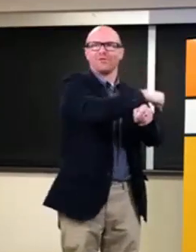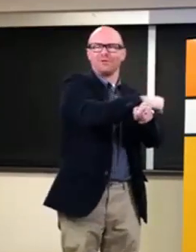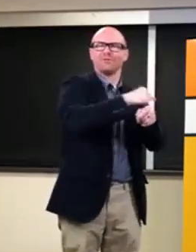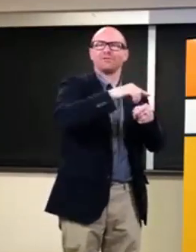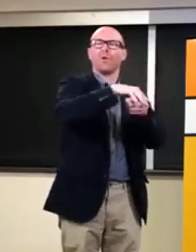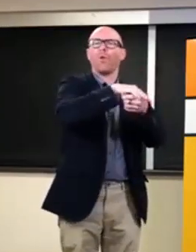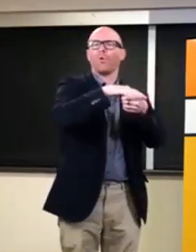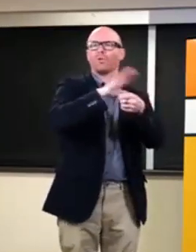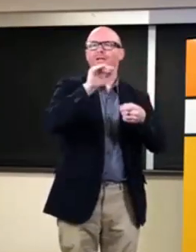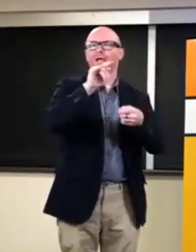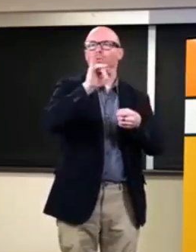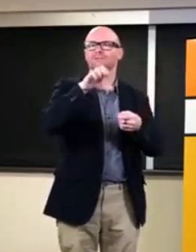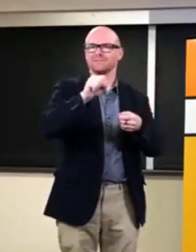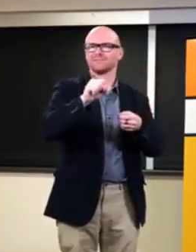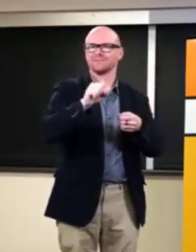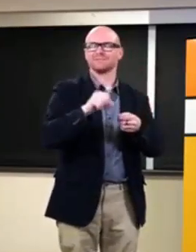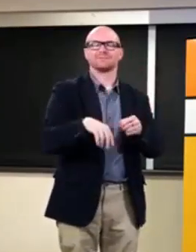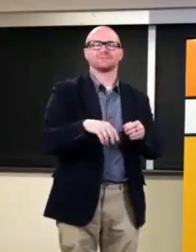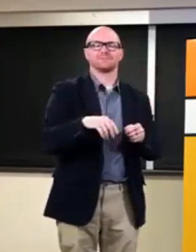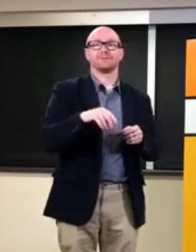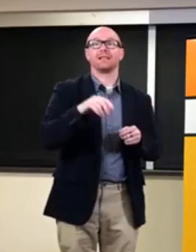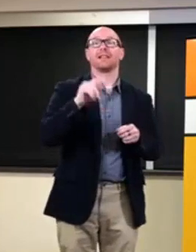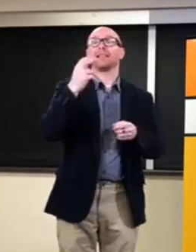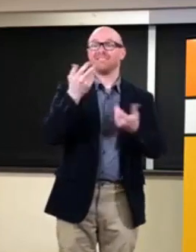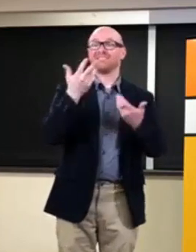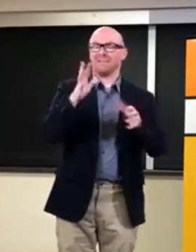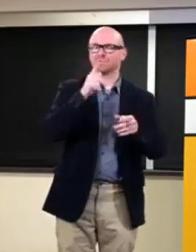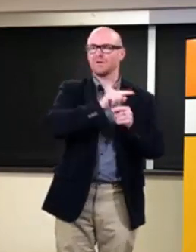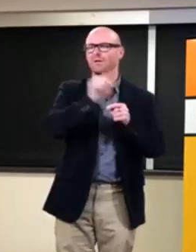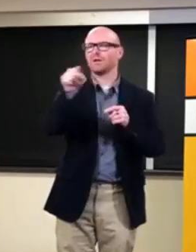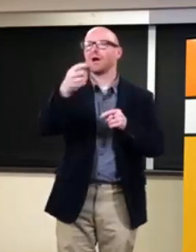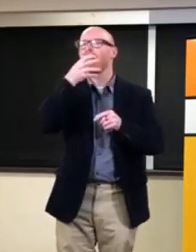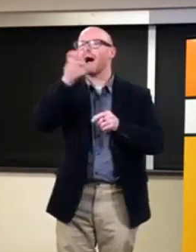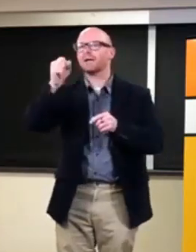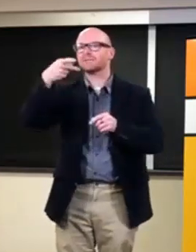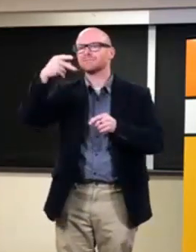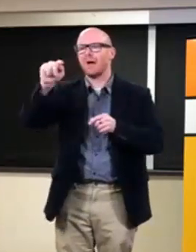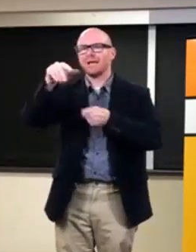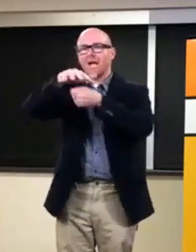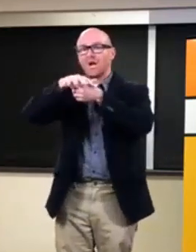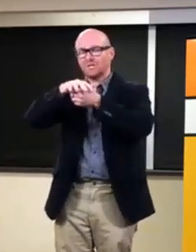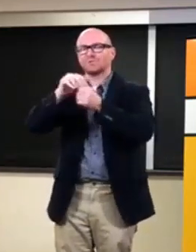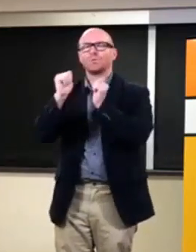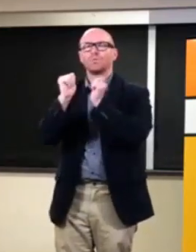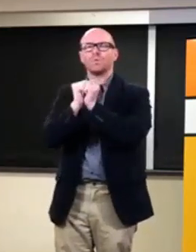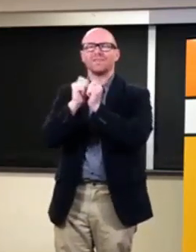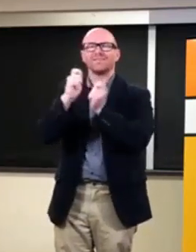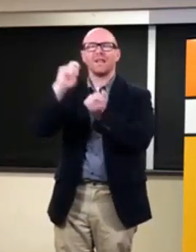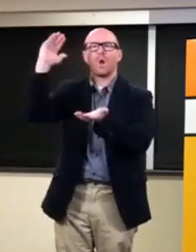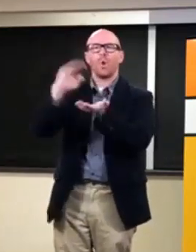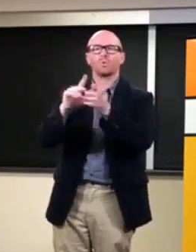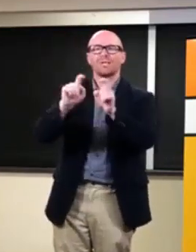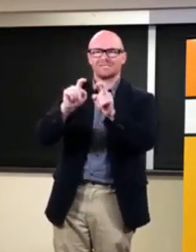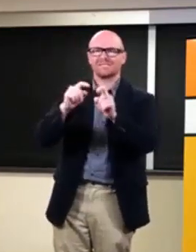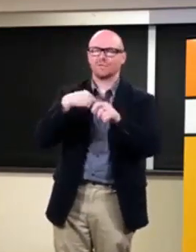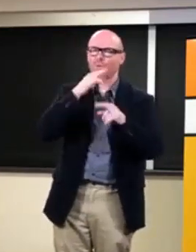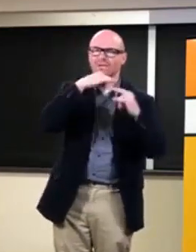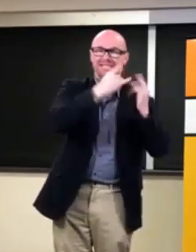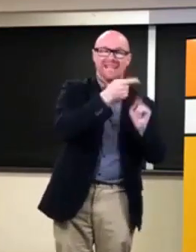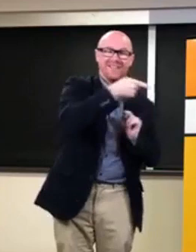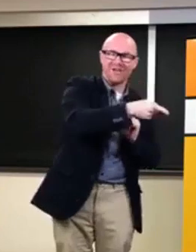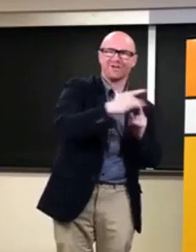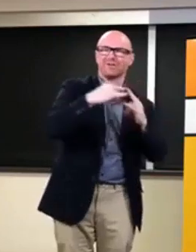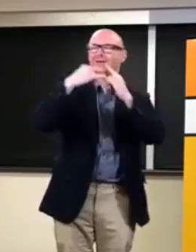local counties. And then we'll be working with some other hotspot areas that have had low testing in the rural setting by the end of this week as well.